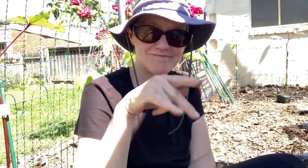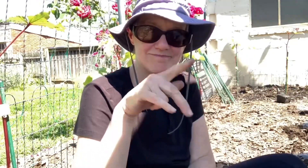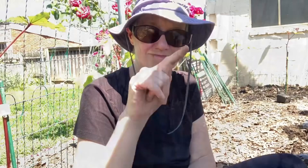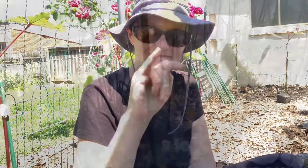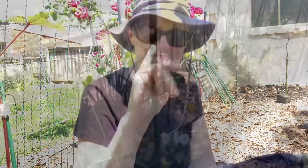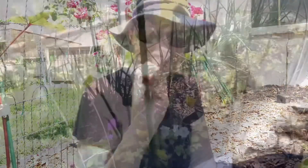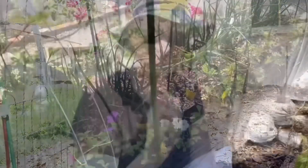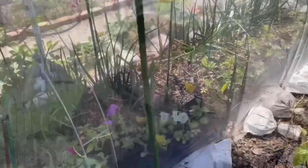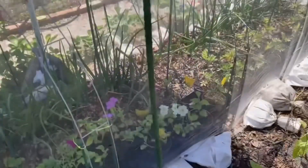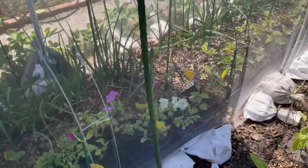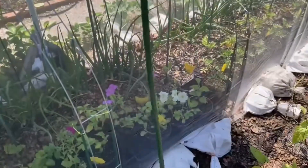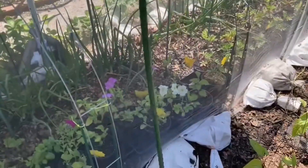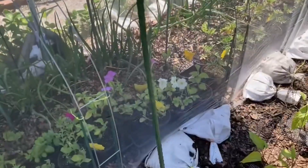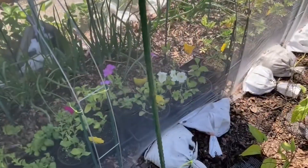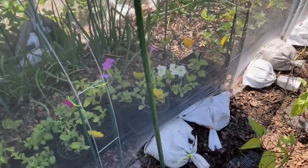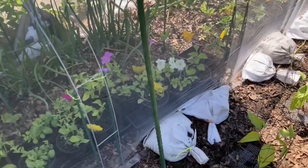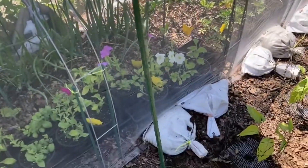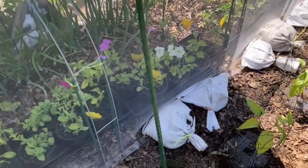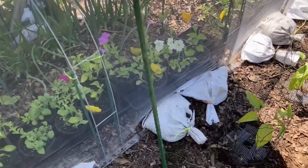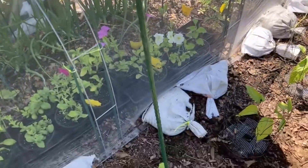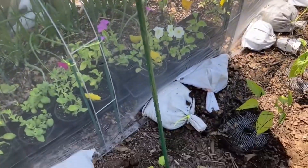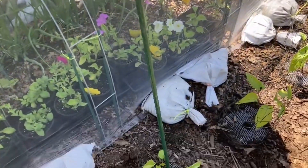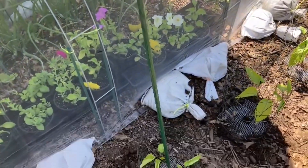And just secure it with a zip tie.